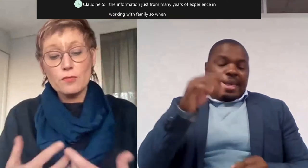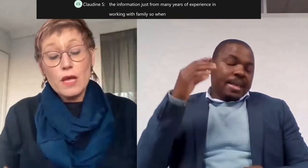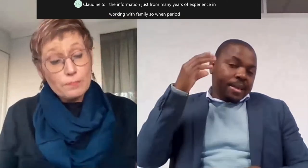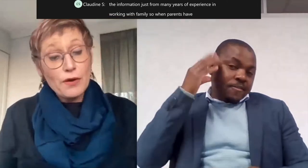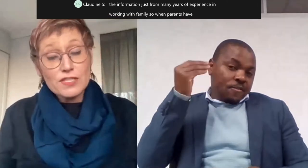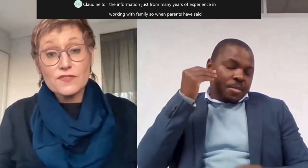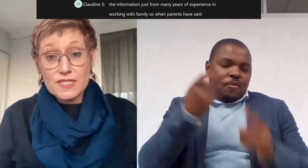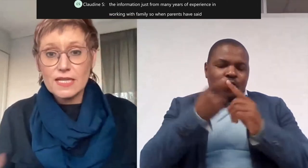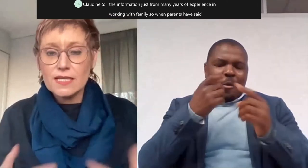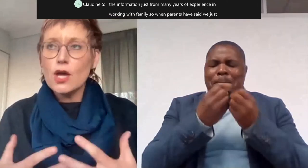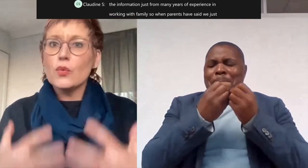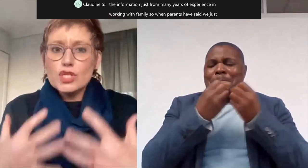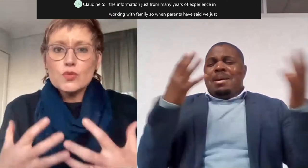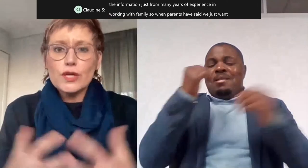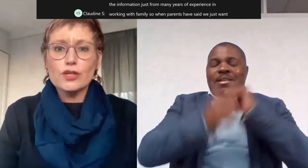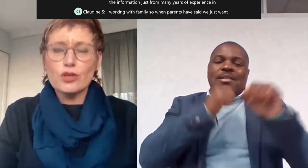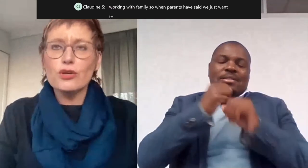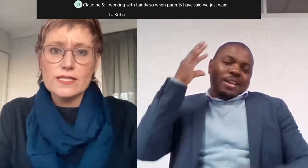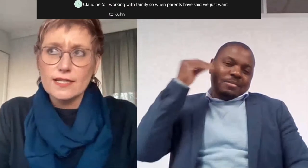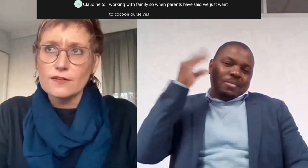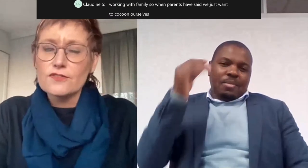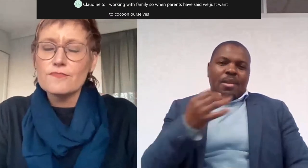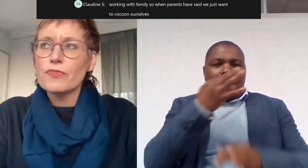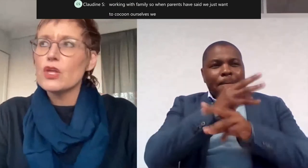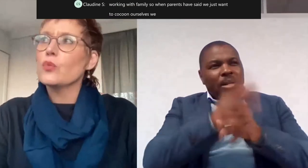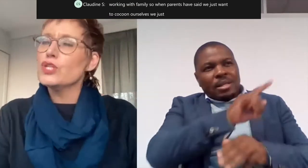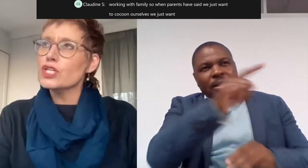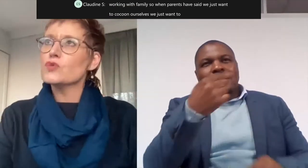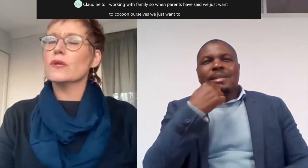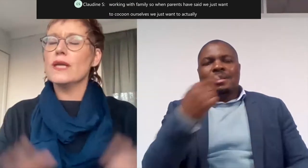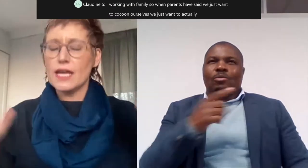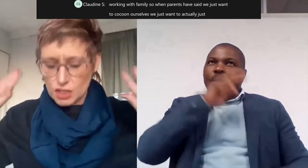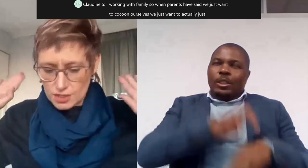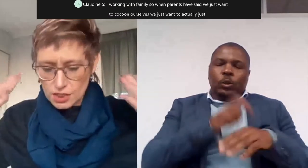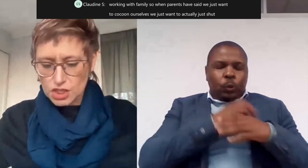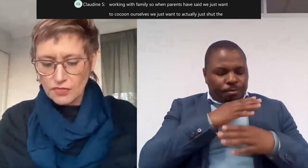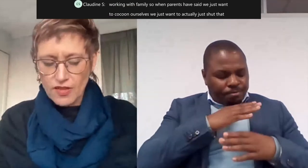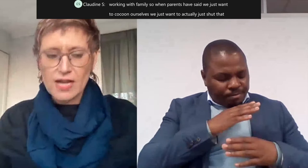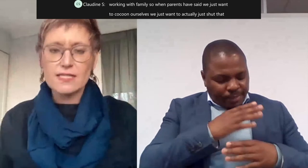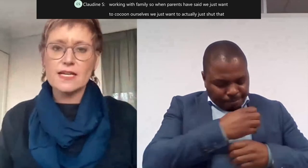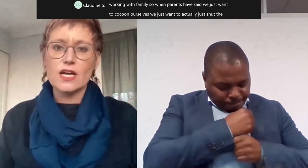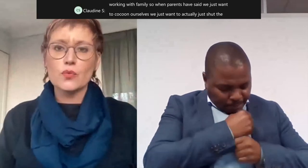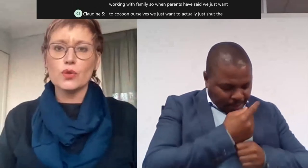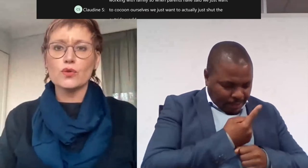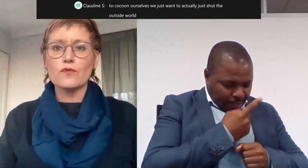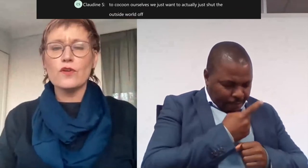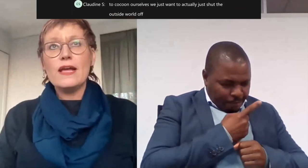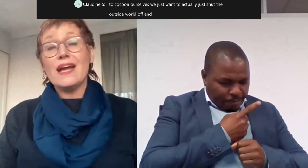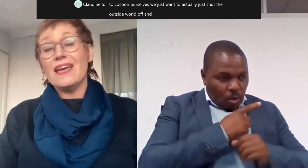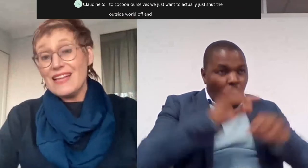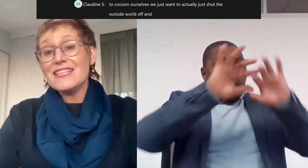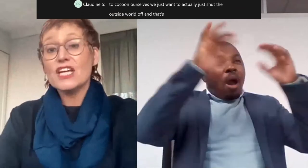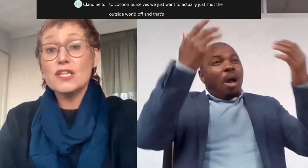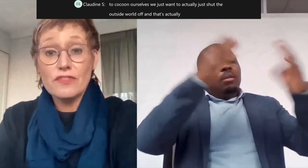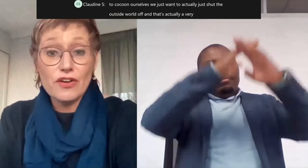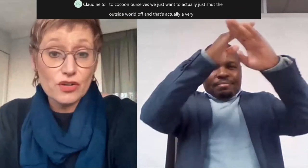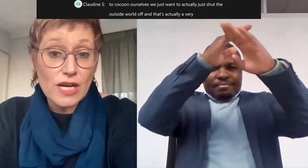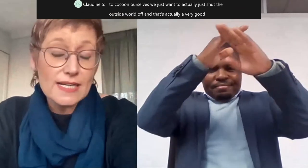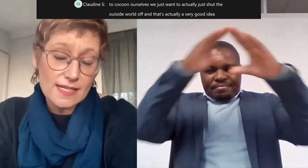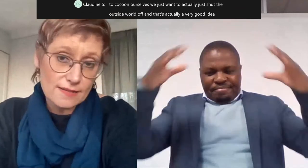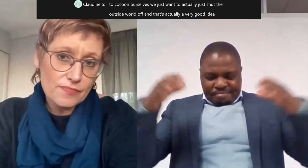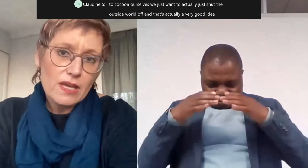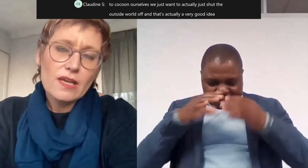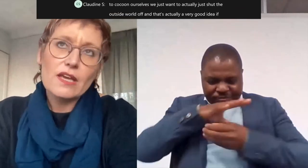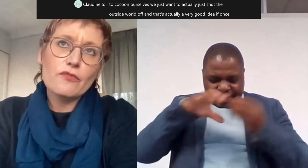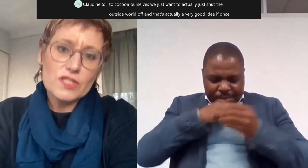working with families. So when parents have said, we just want to cocoon ourselves, we just want to actually just shut the outside world off. And that's actually